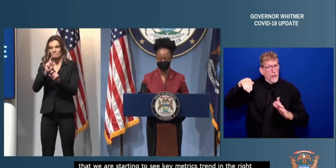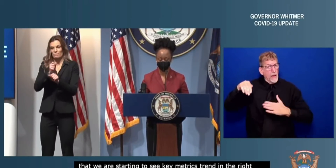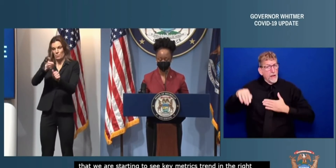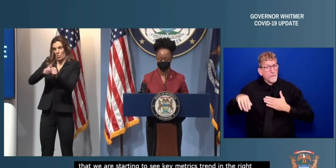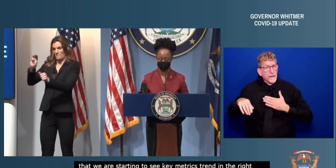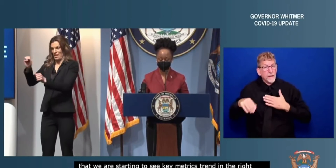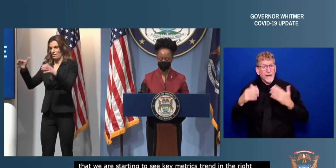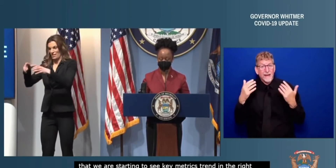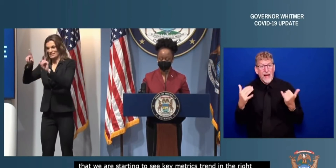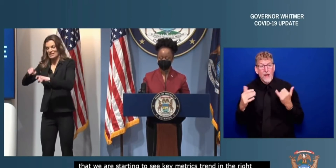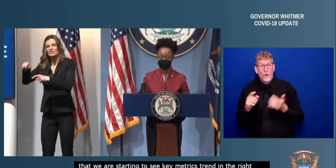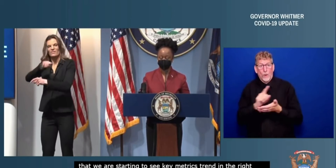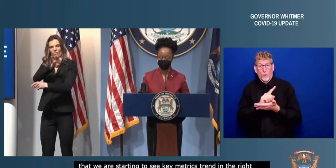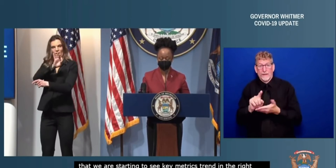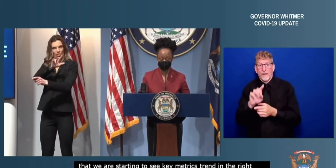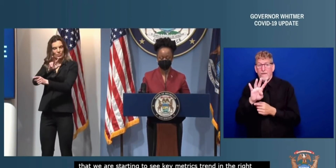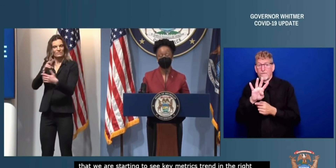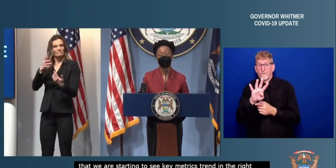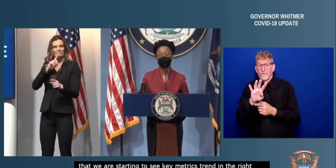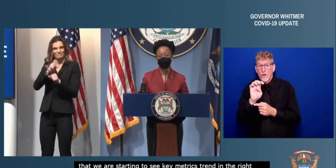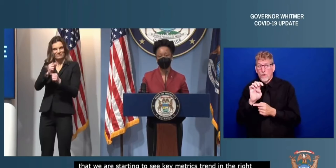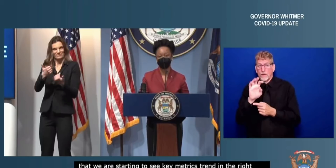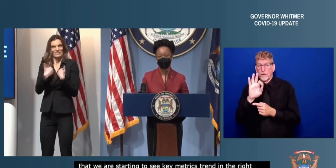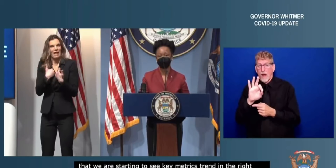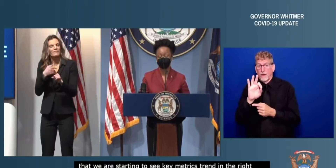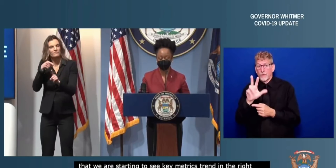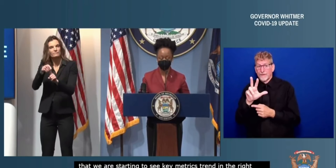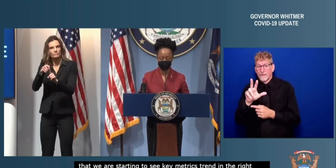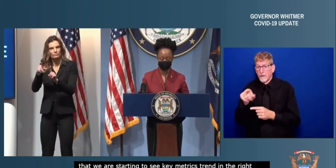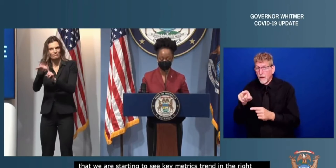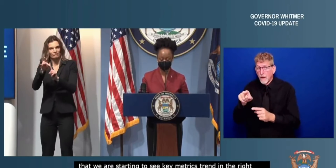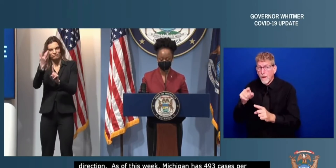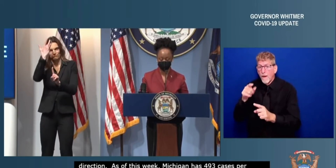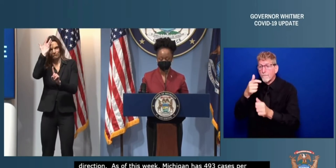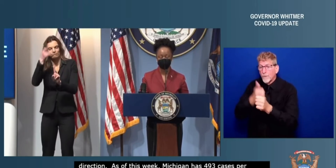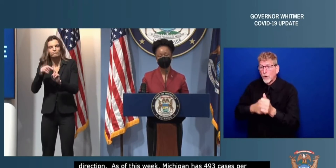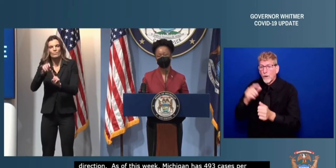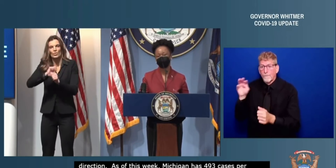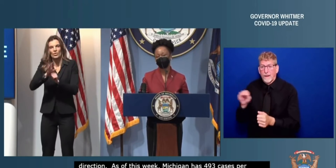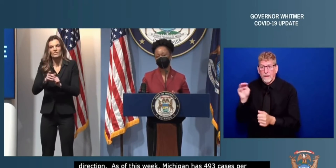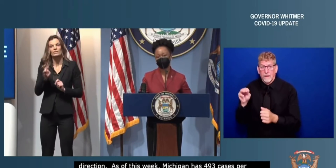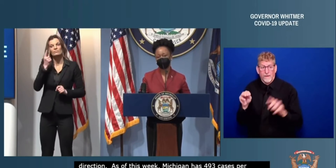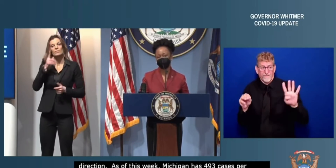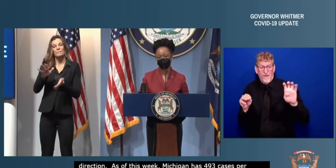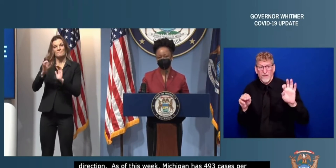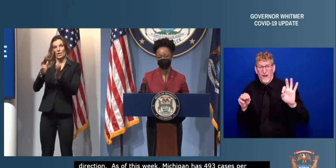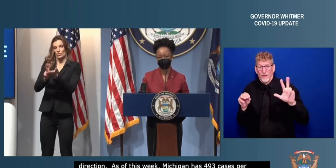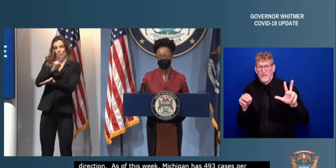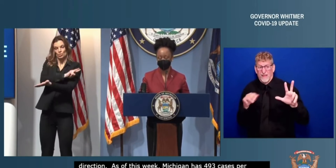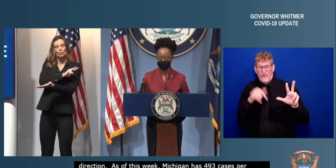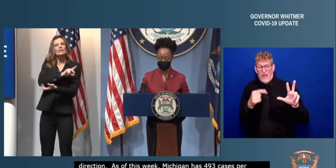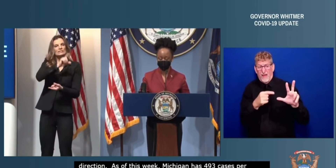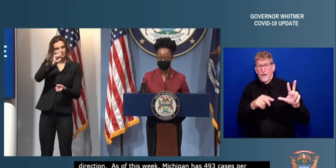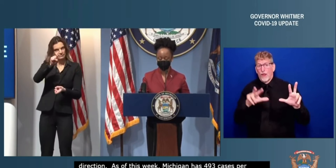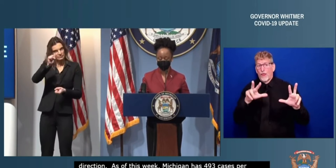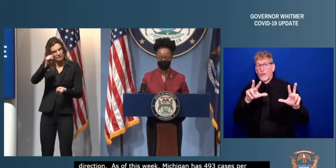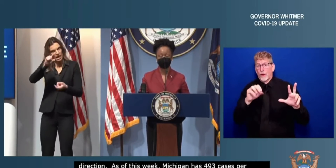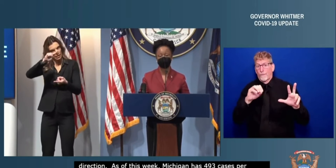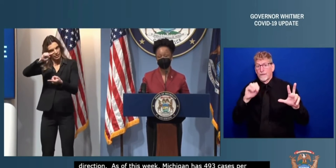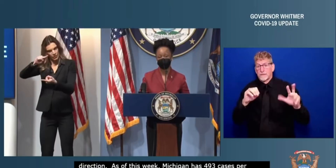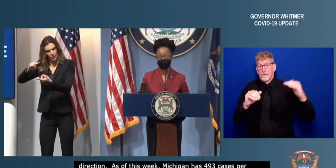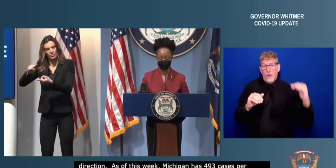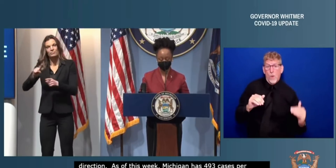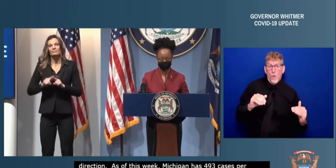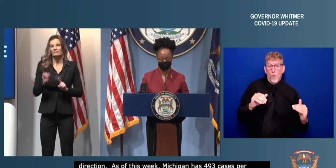per million people. That's 30% lower than it was 2 weeks ago, but still 4 times where we were at the middle